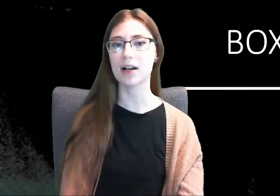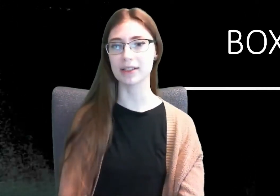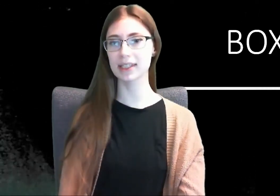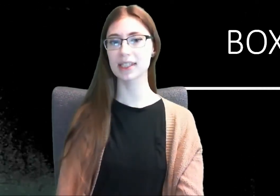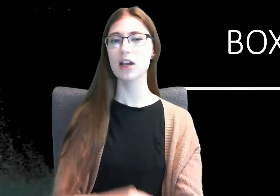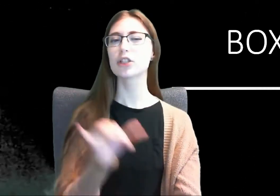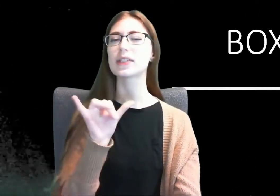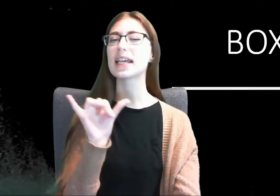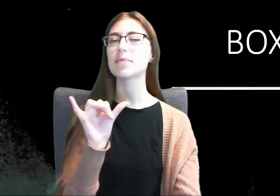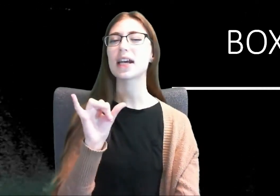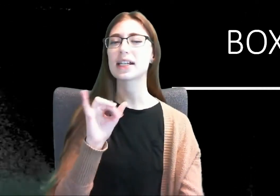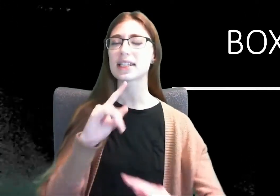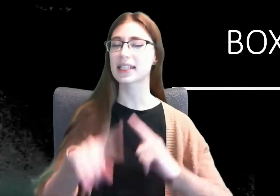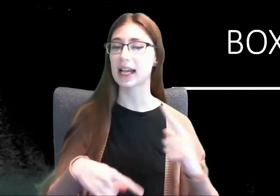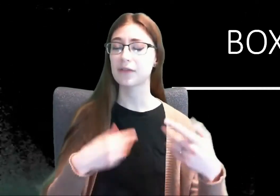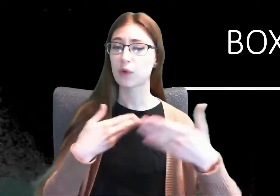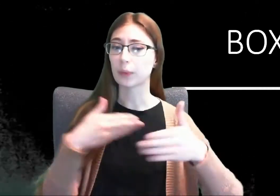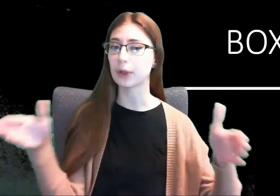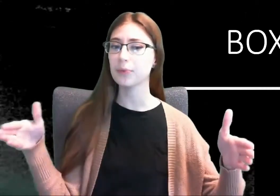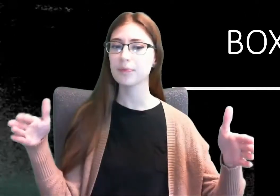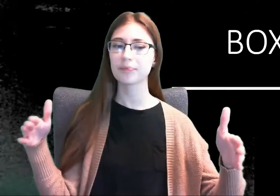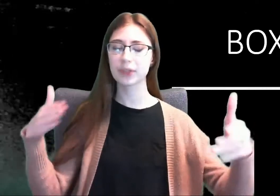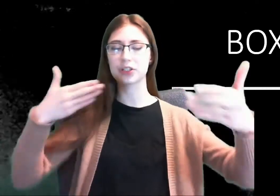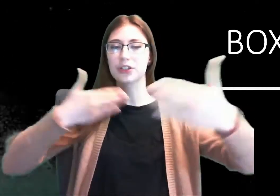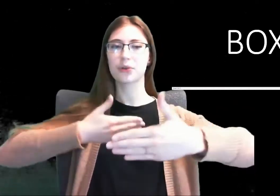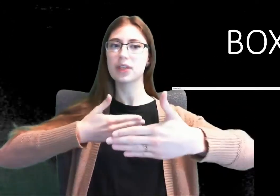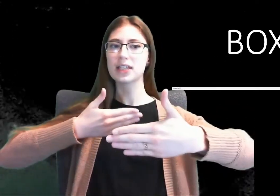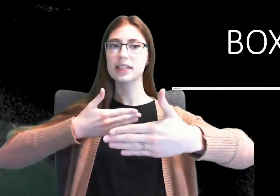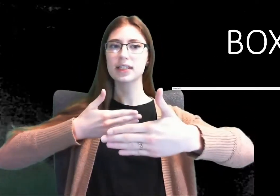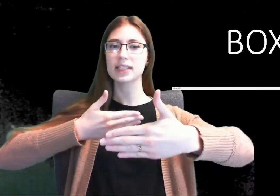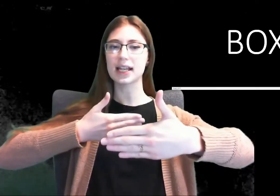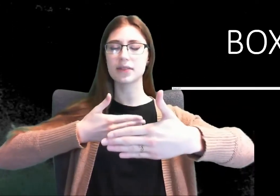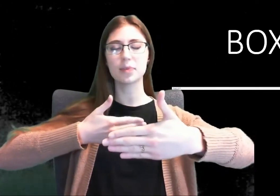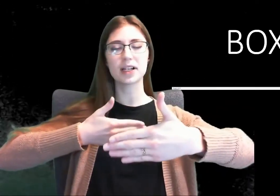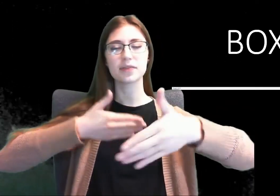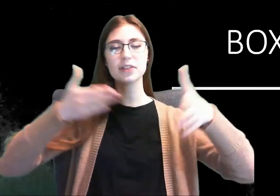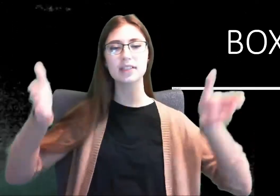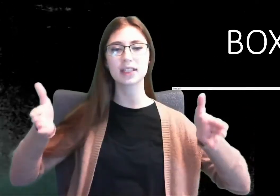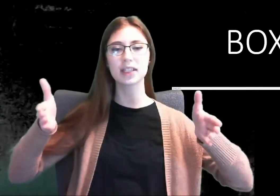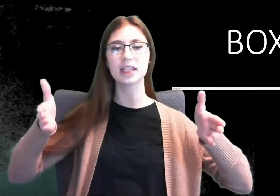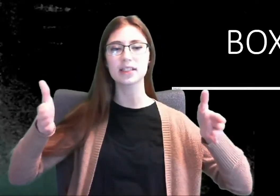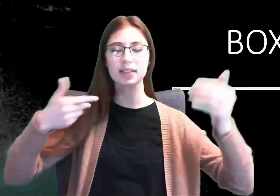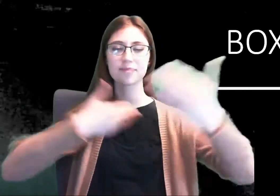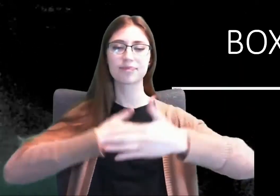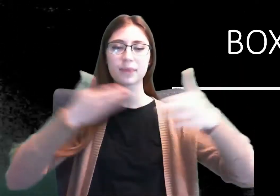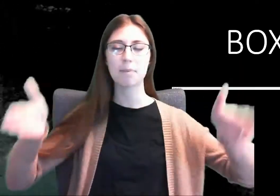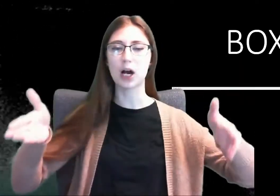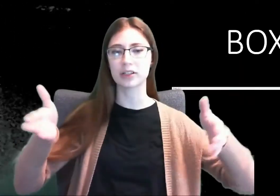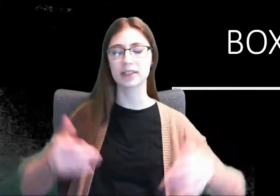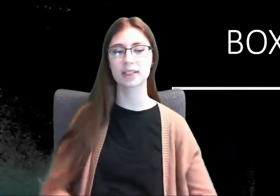Box. So same as the sign for room. You're going to show these sides of the box first and then these. Box.